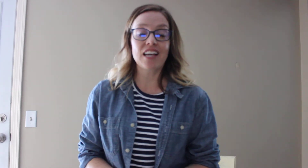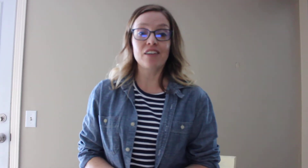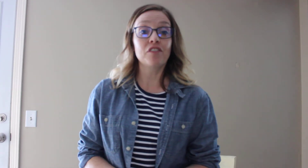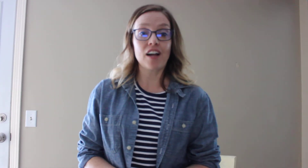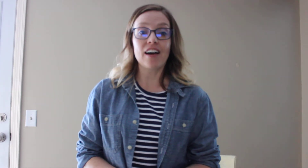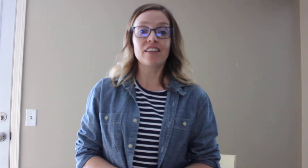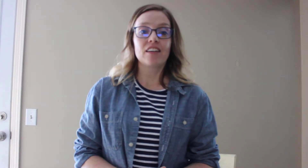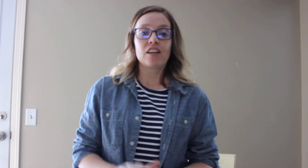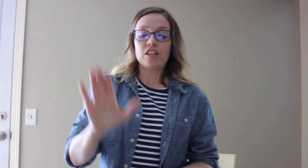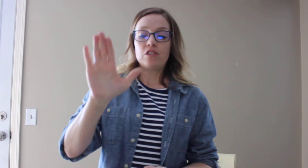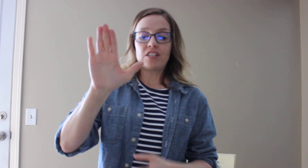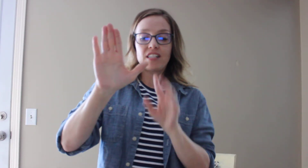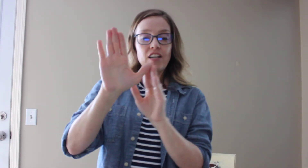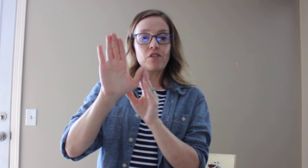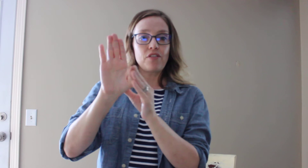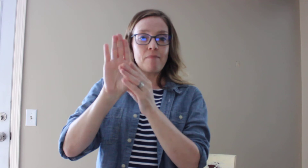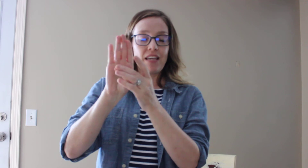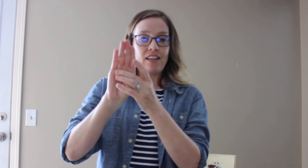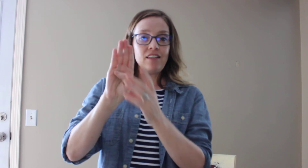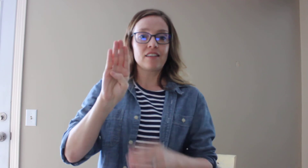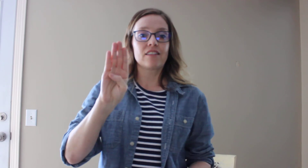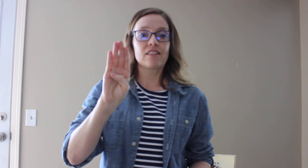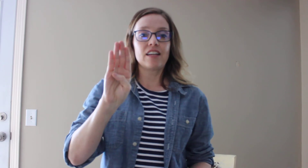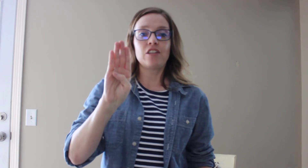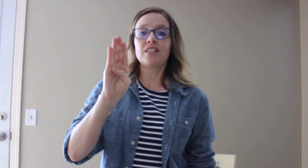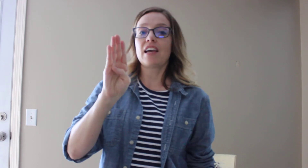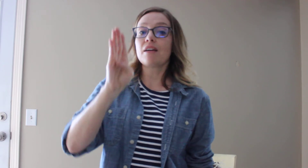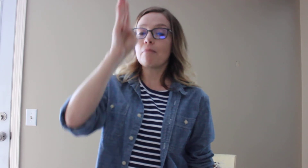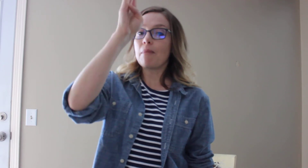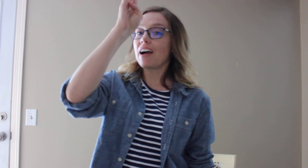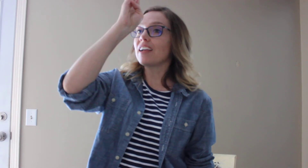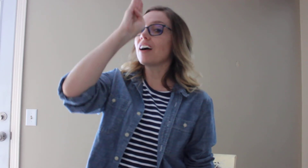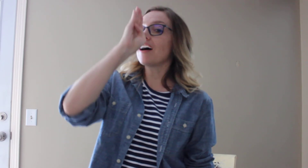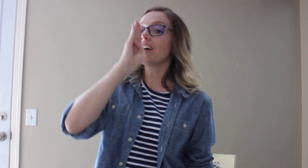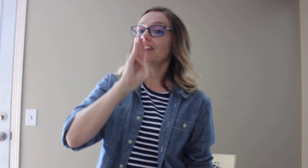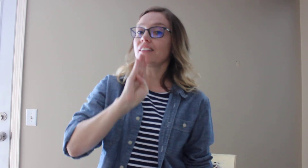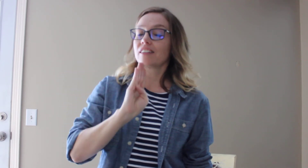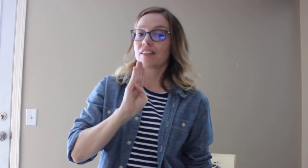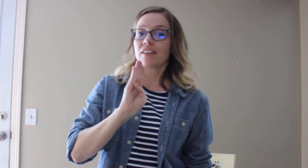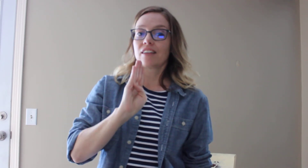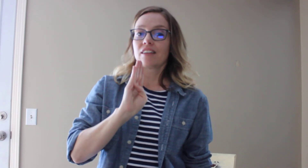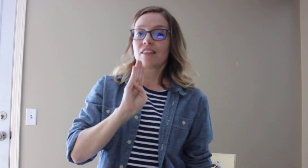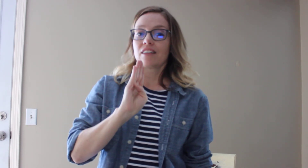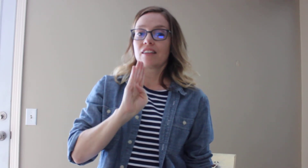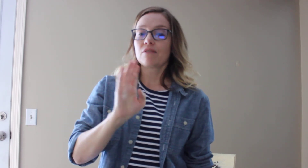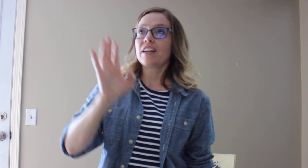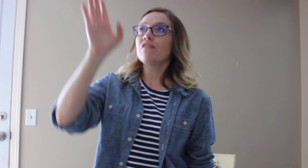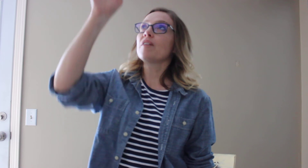for God. You just tuck your thumb in and you say, my God, right in from up